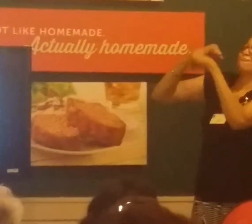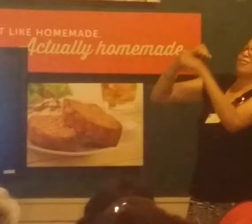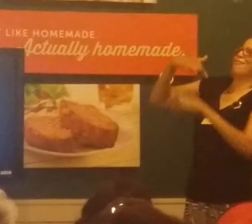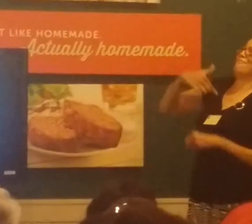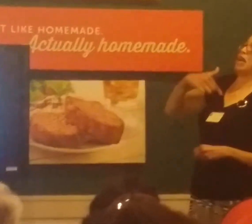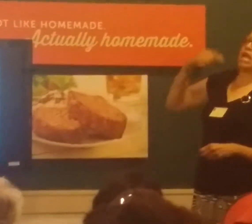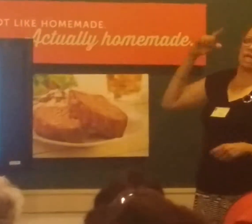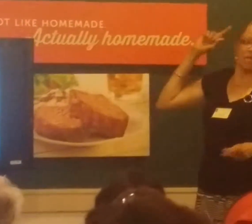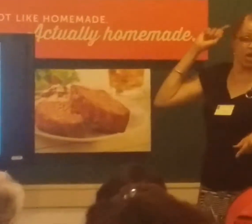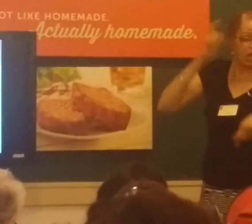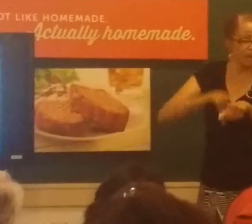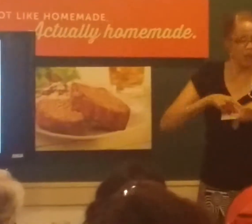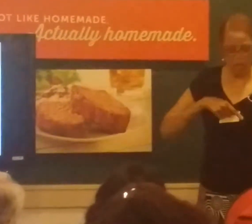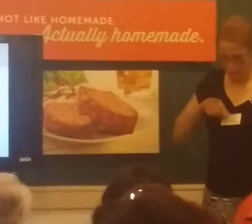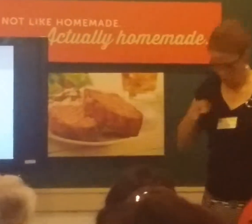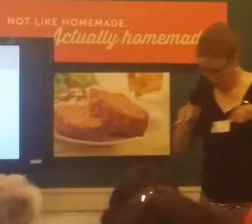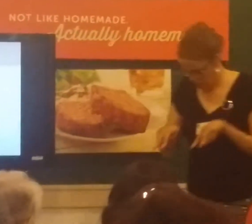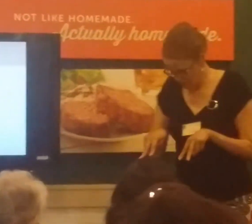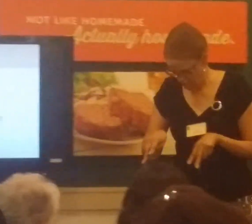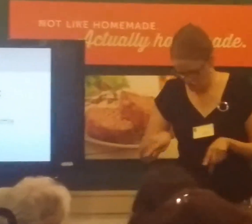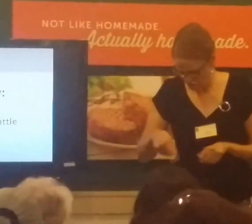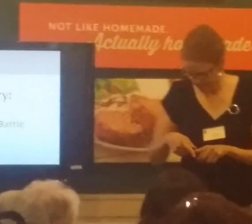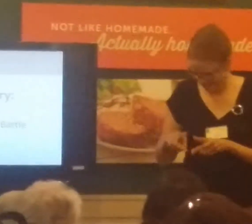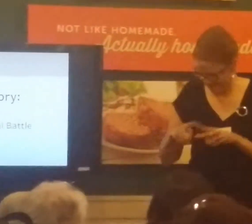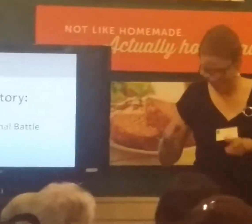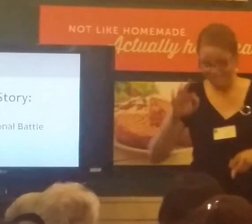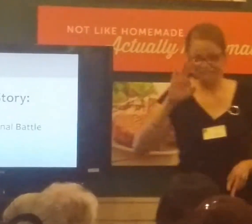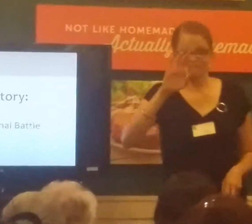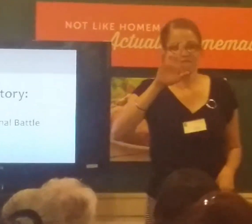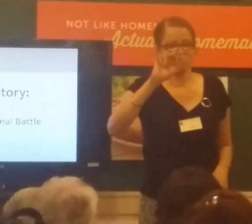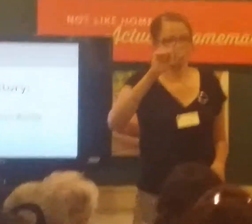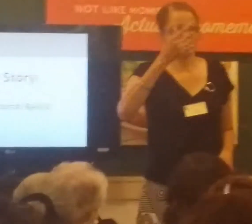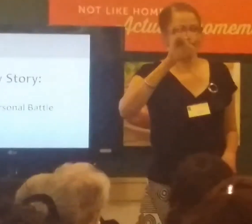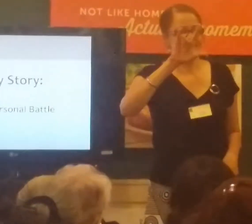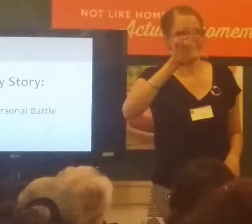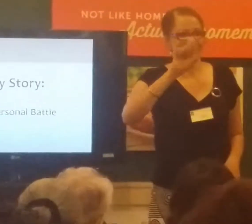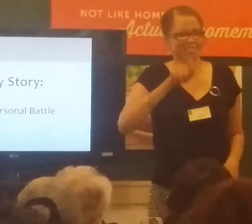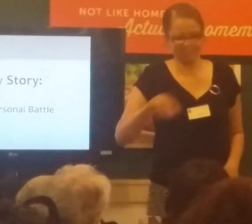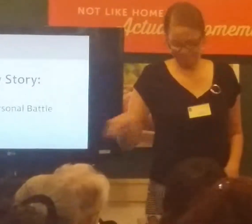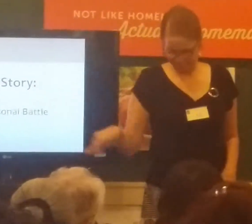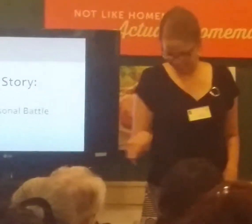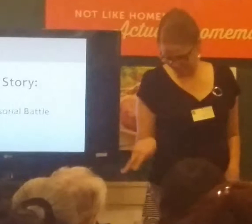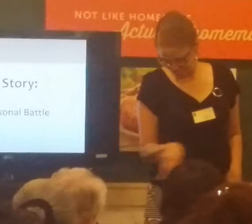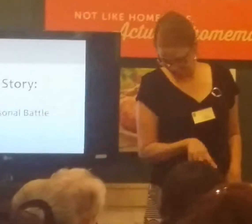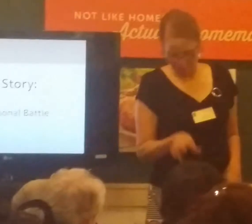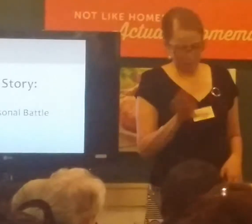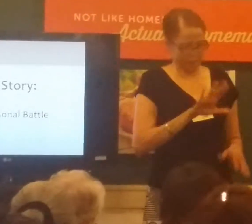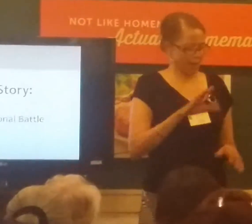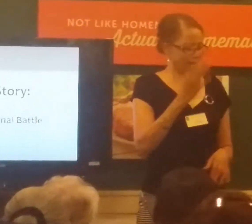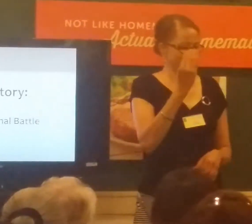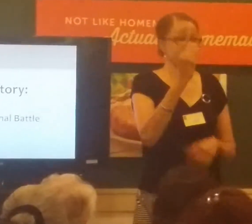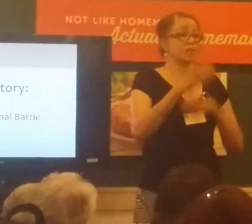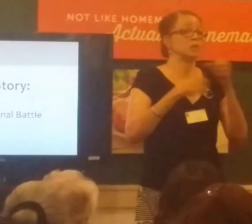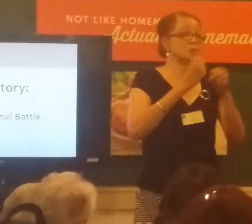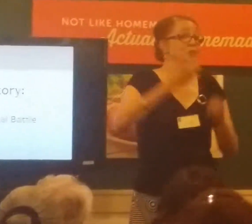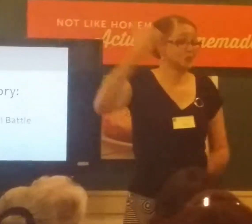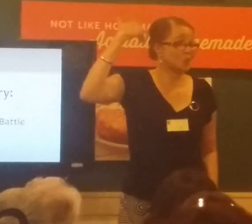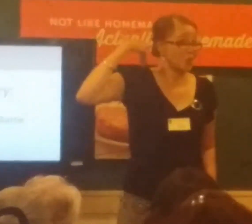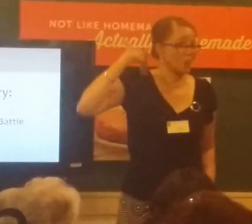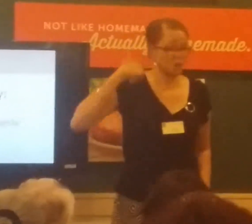him. Until I had to come and look down on him. And he was very fragile. About